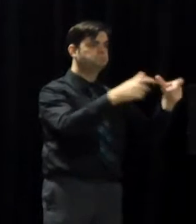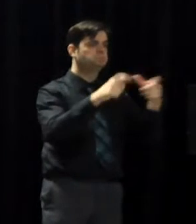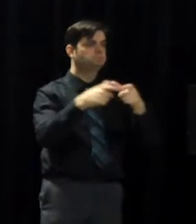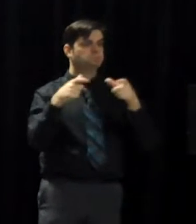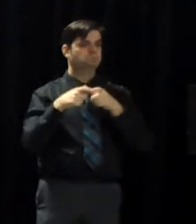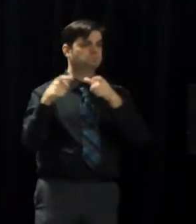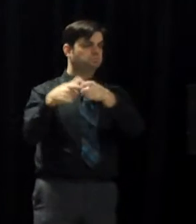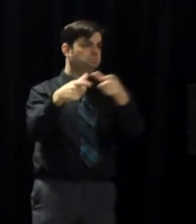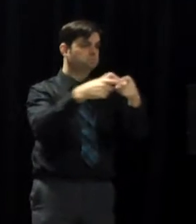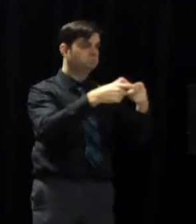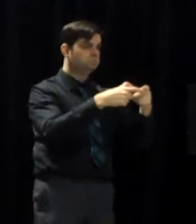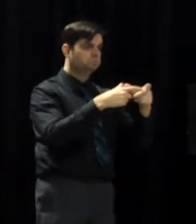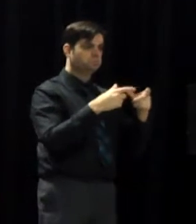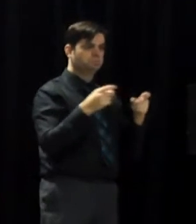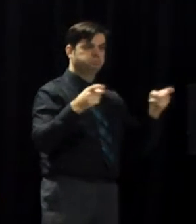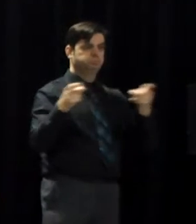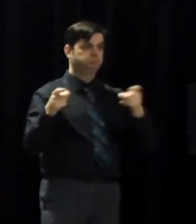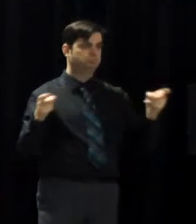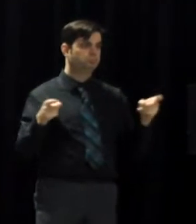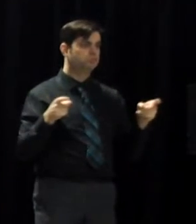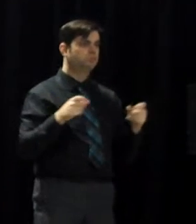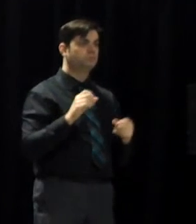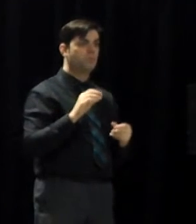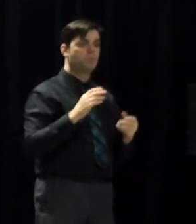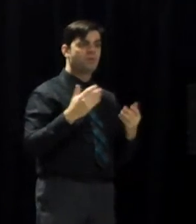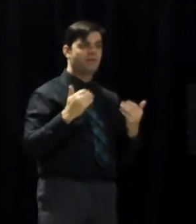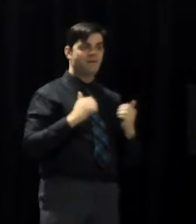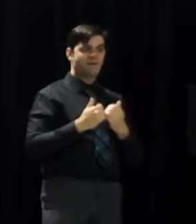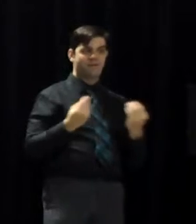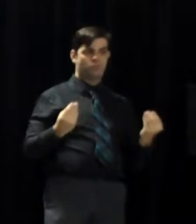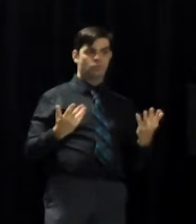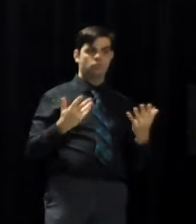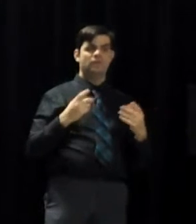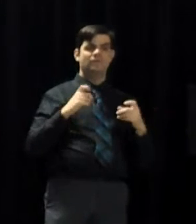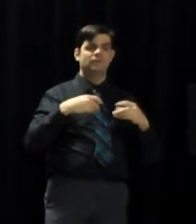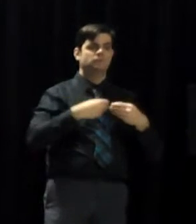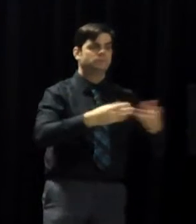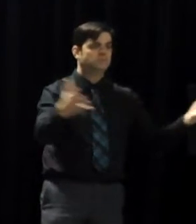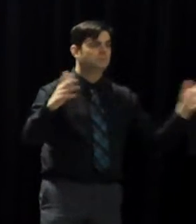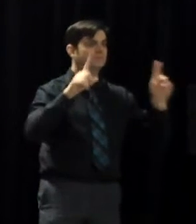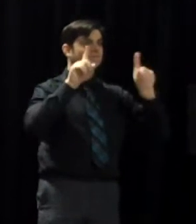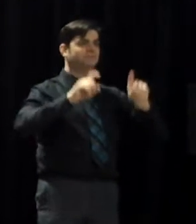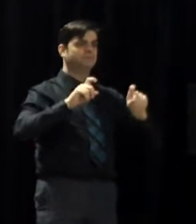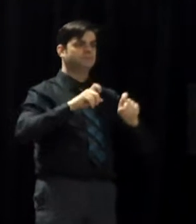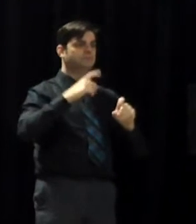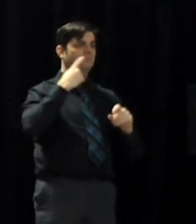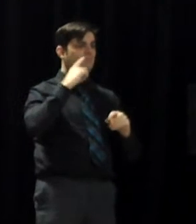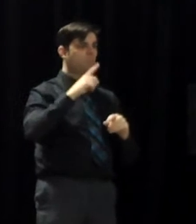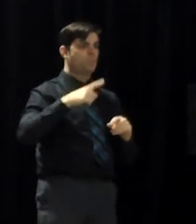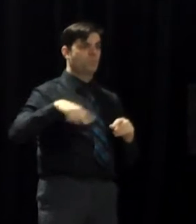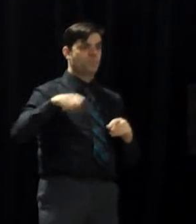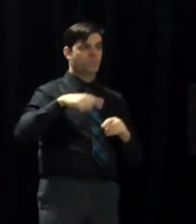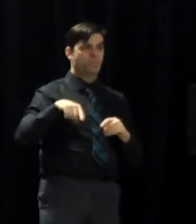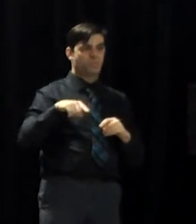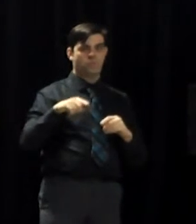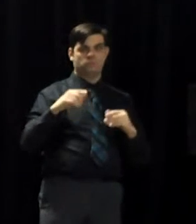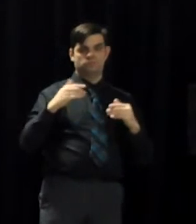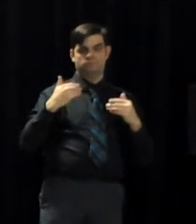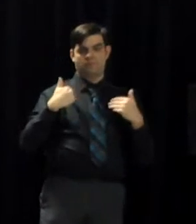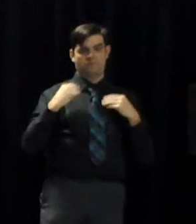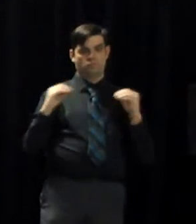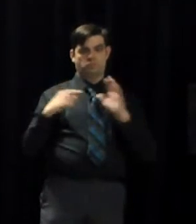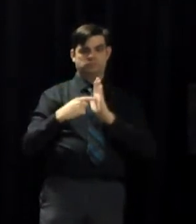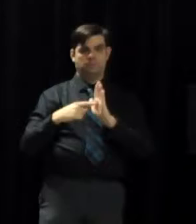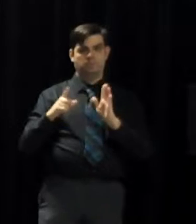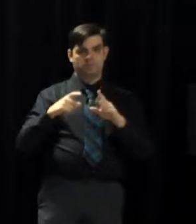test. We offer asymptomatic testing. We're doing that. We increase our symptomatic testing so people can get it done quicker. We're doing that. We try to